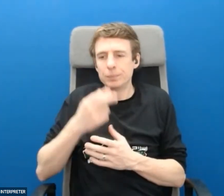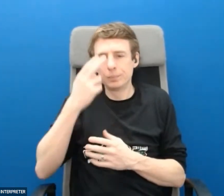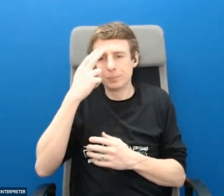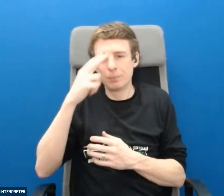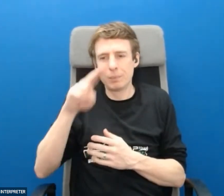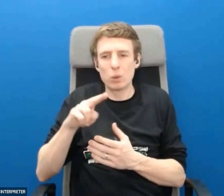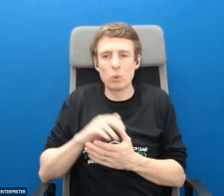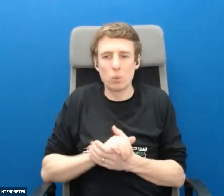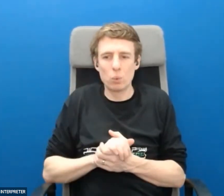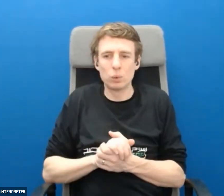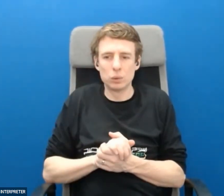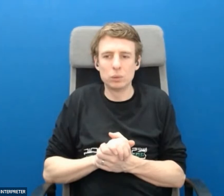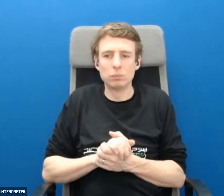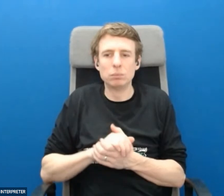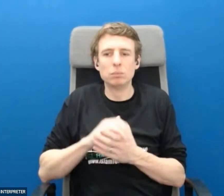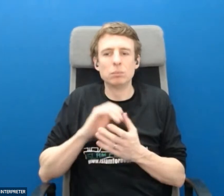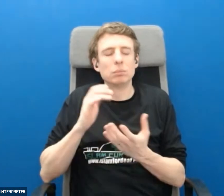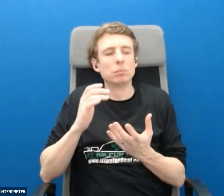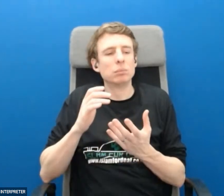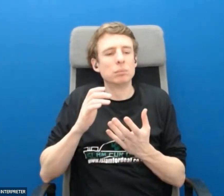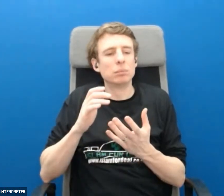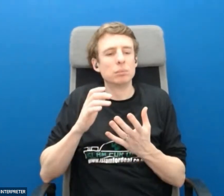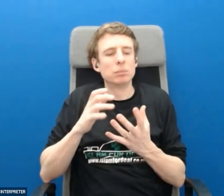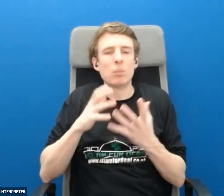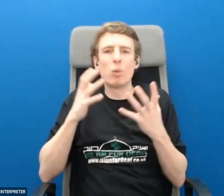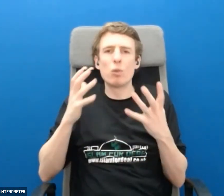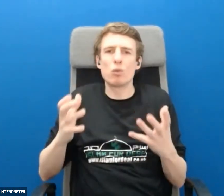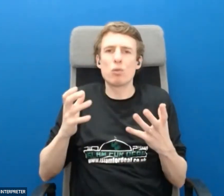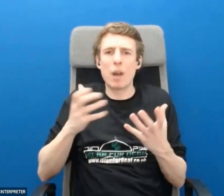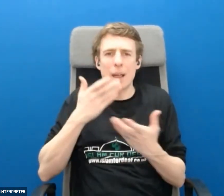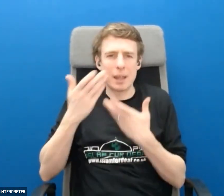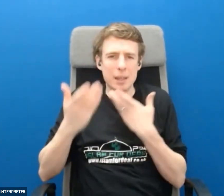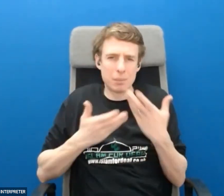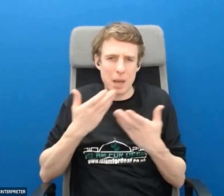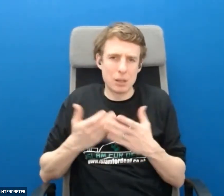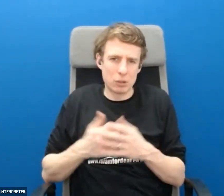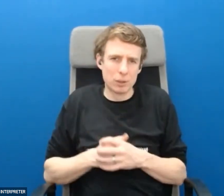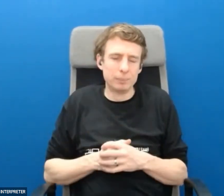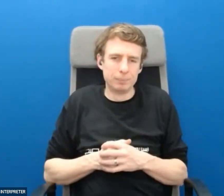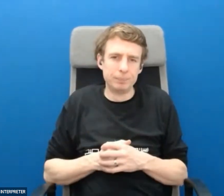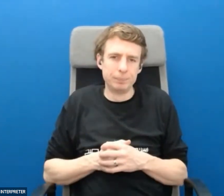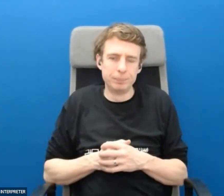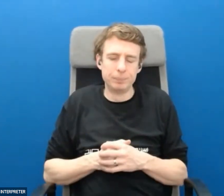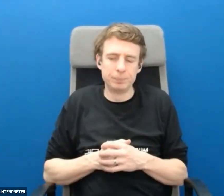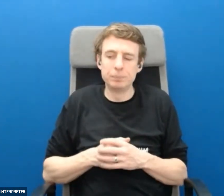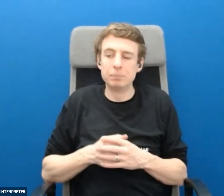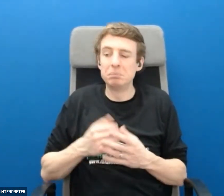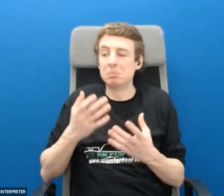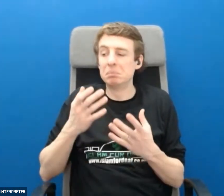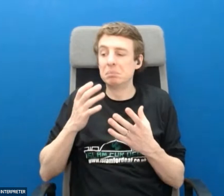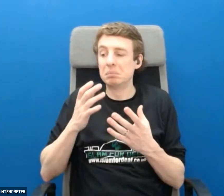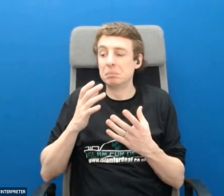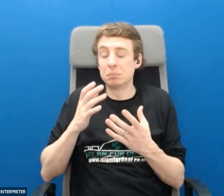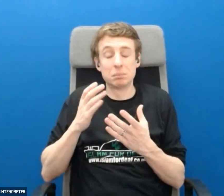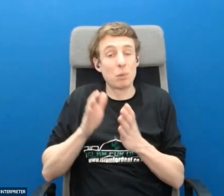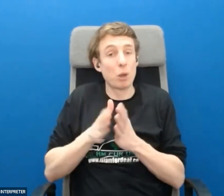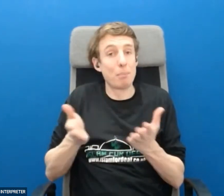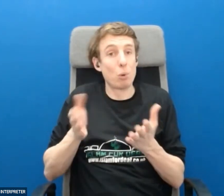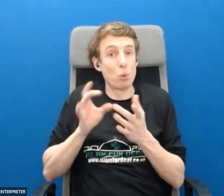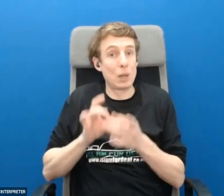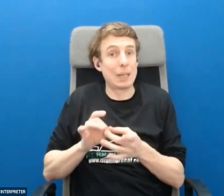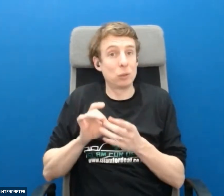Ash-Sharh al-Mumti', or the great explanation. And it's a book of jurisprudence, and it's a really long